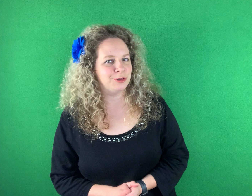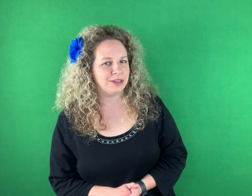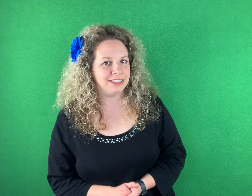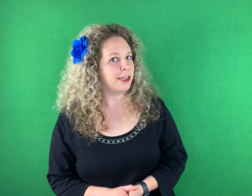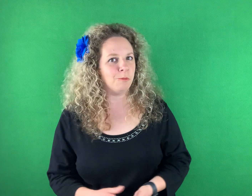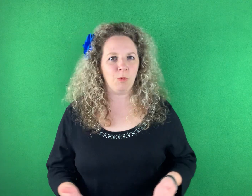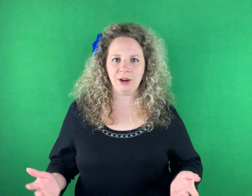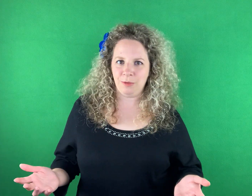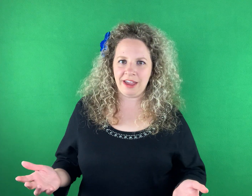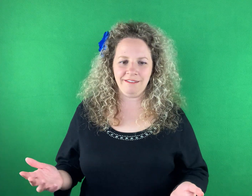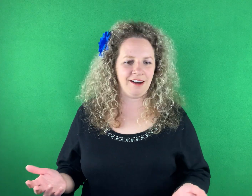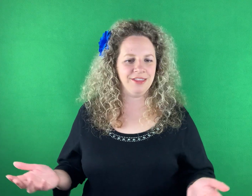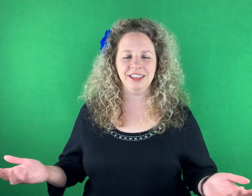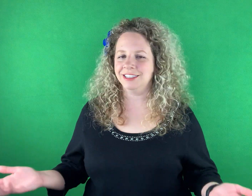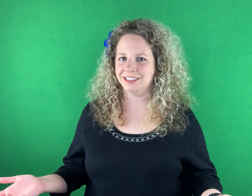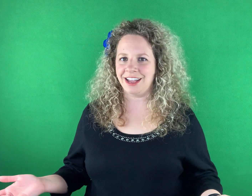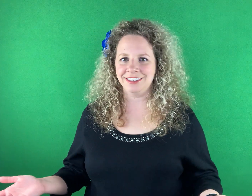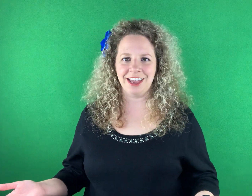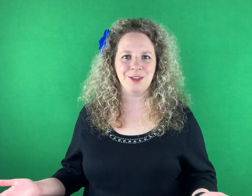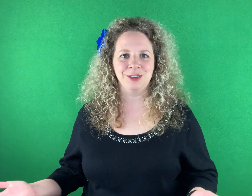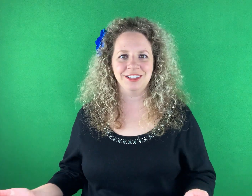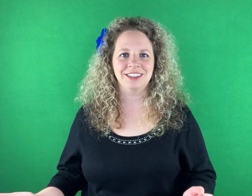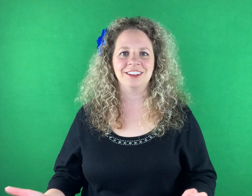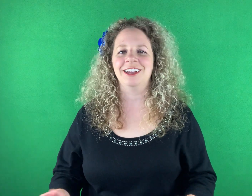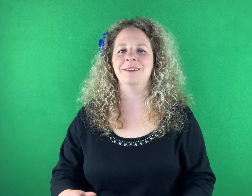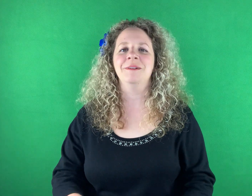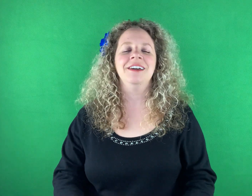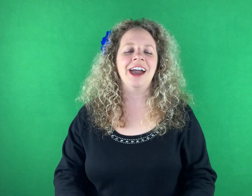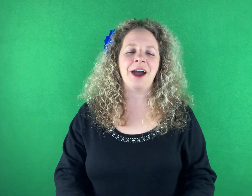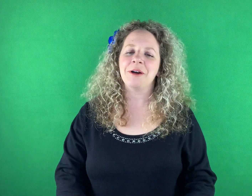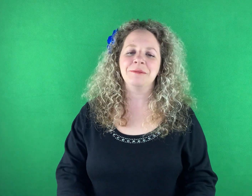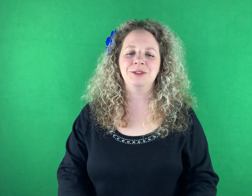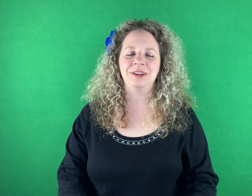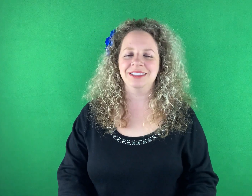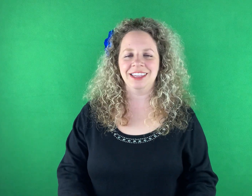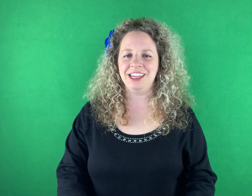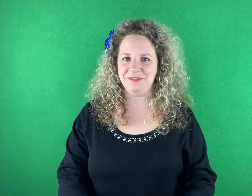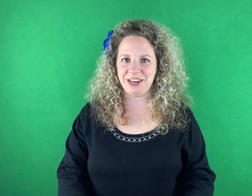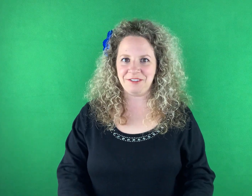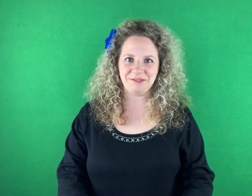translate one way on this exact day at this exact time, how I would translate even if.